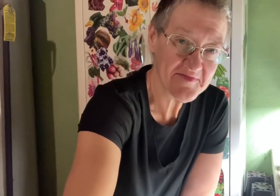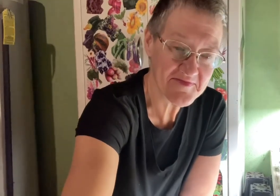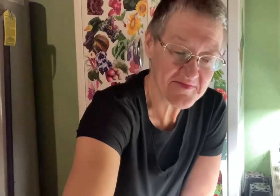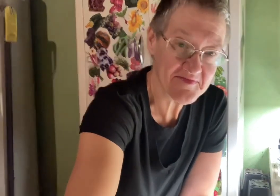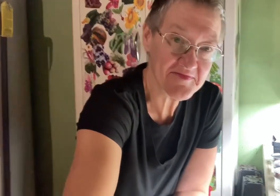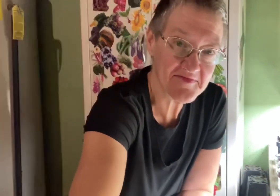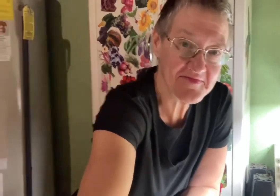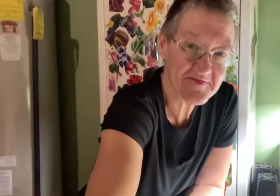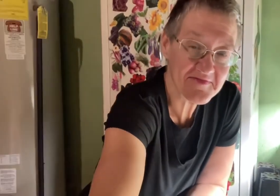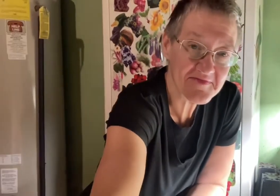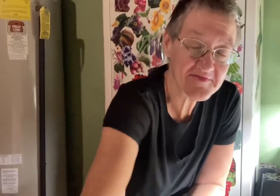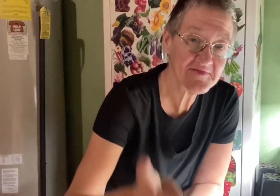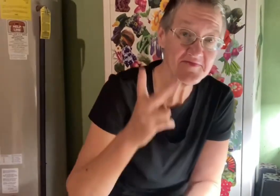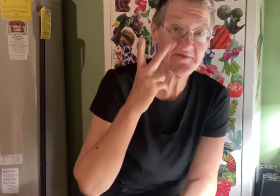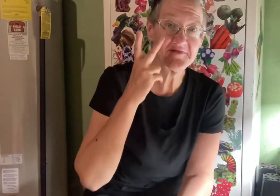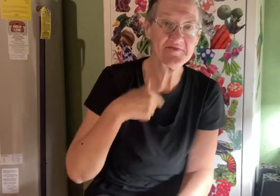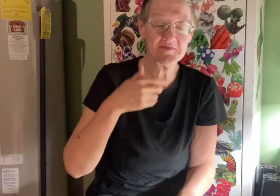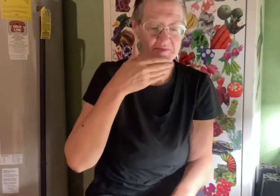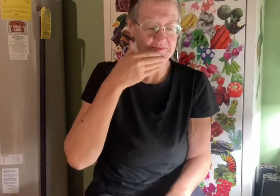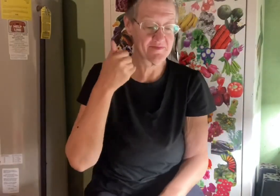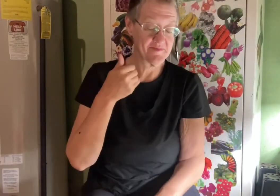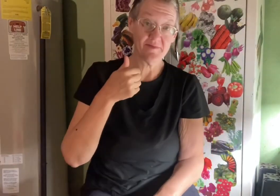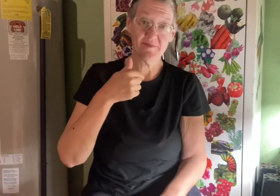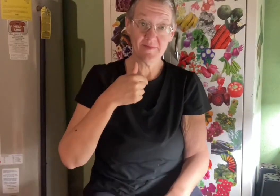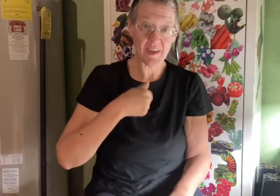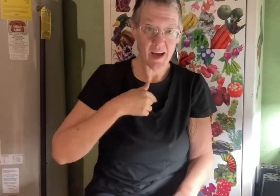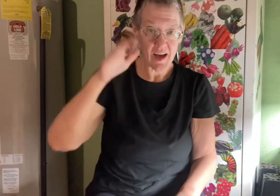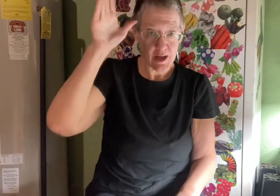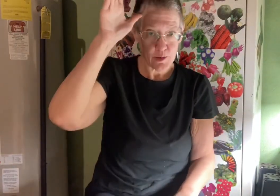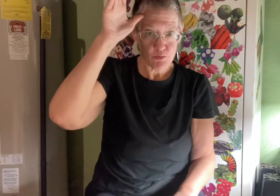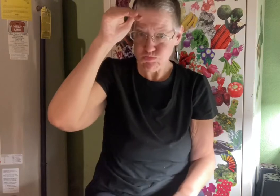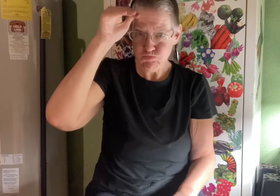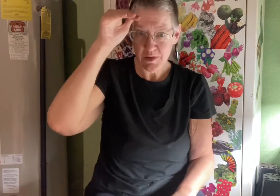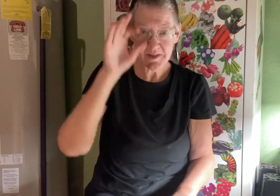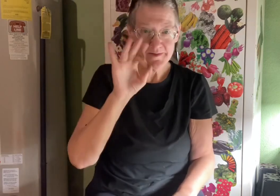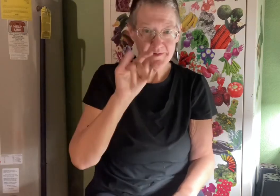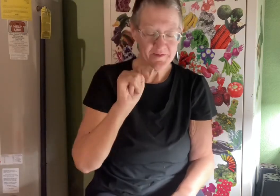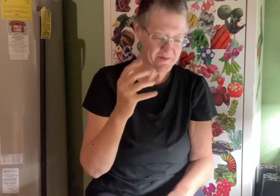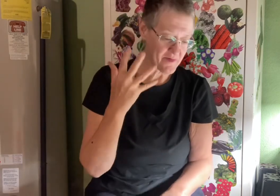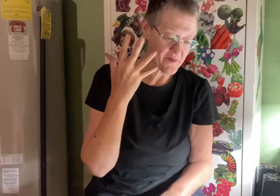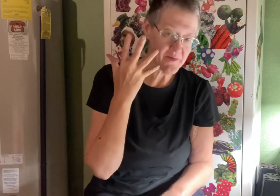Hang on a second. See me better? Now, I was stubborn.